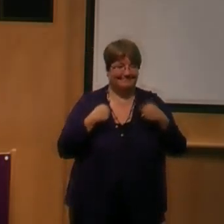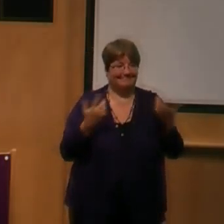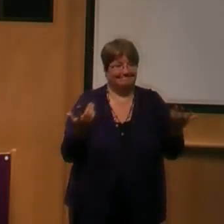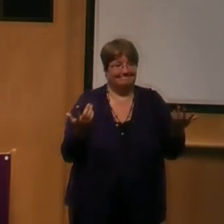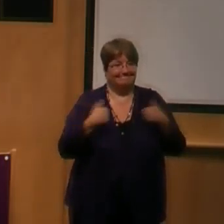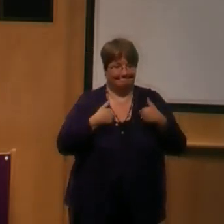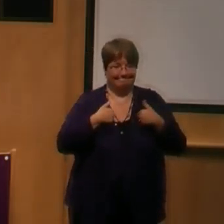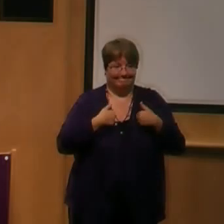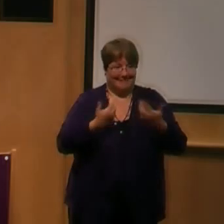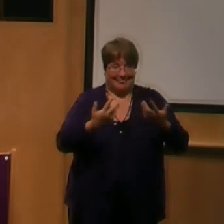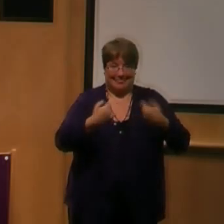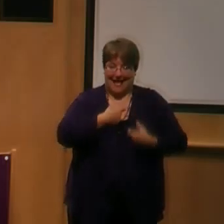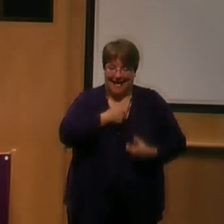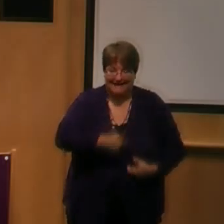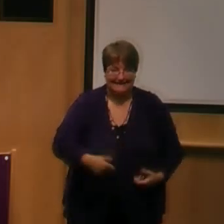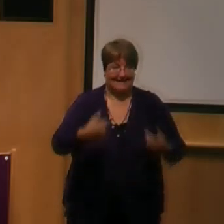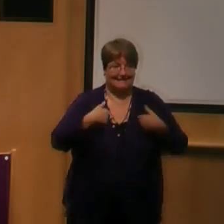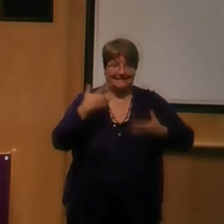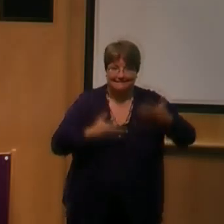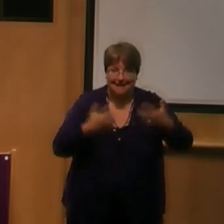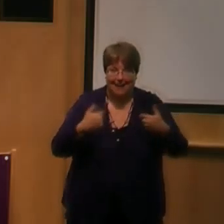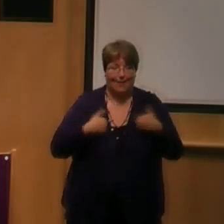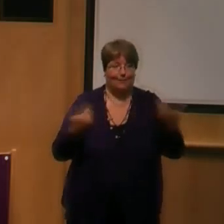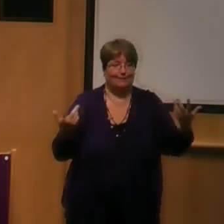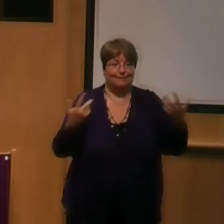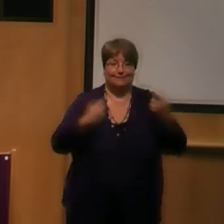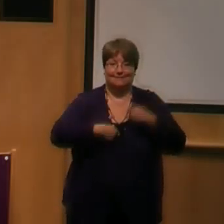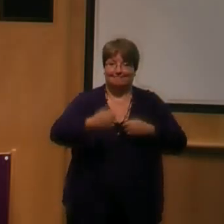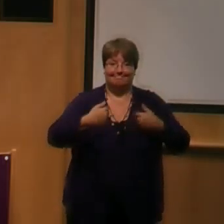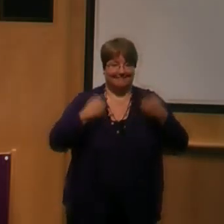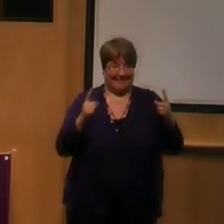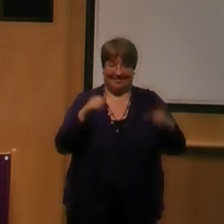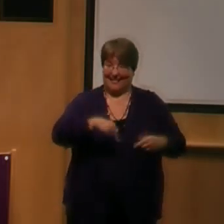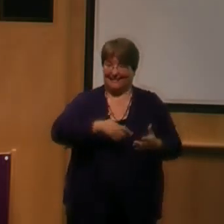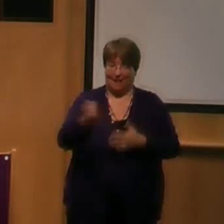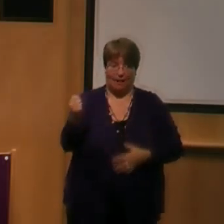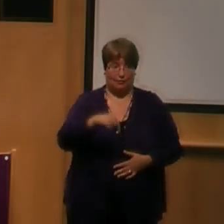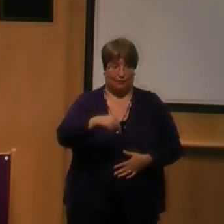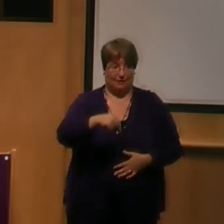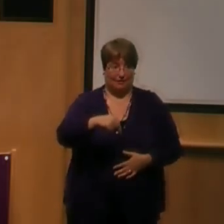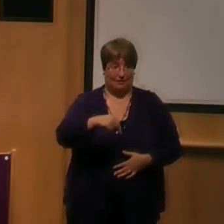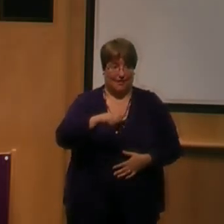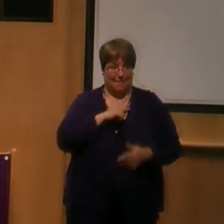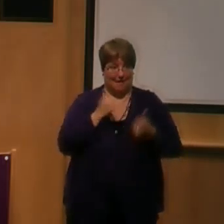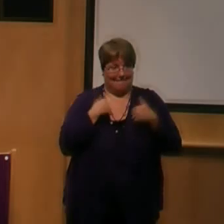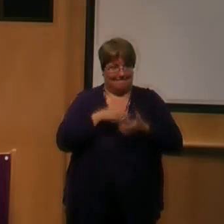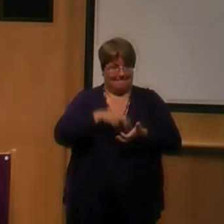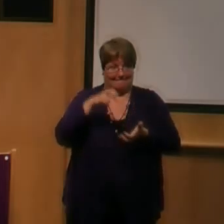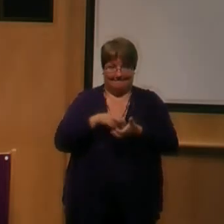what helps them realize we do have the control. It's a much better thing on the side, which is really good. That's our incredible culture.